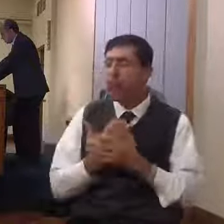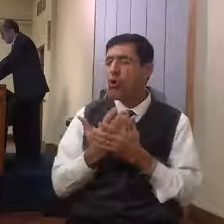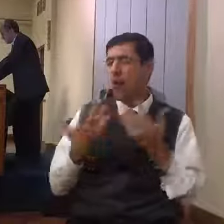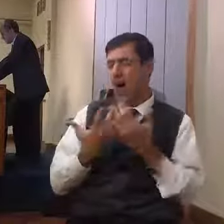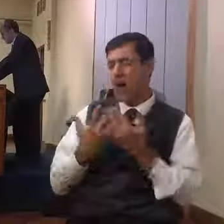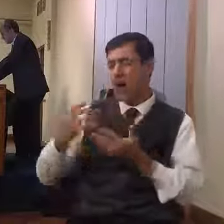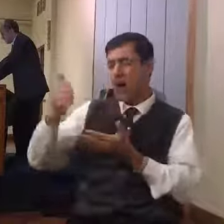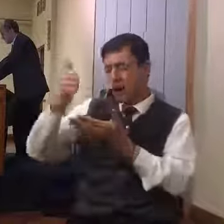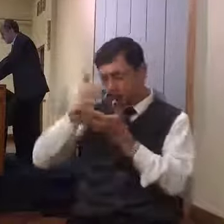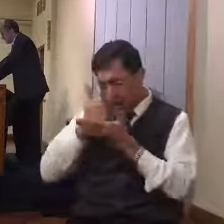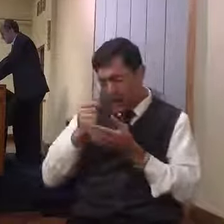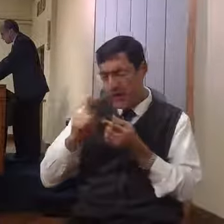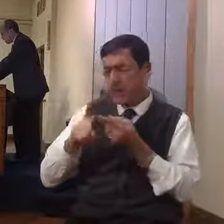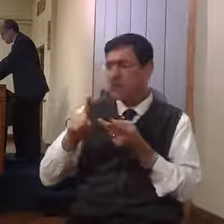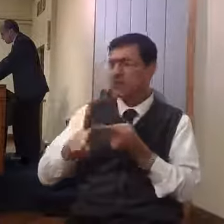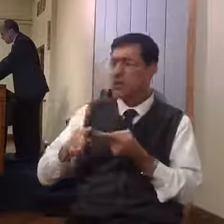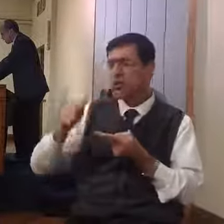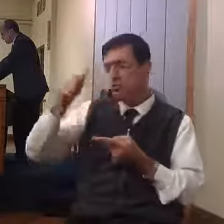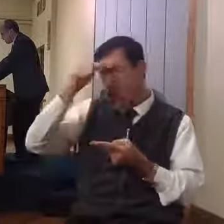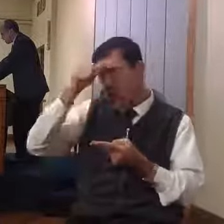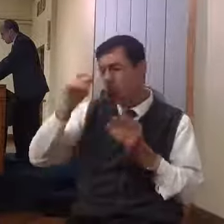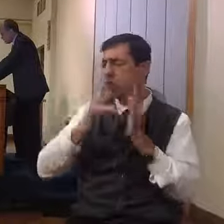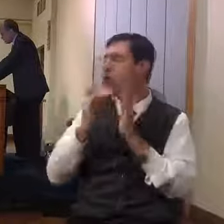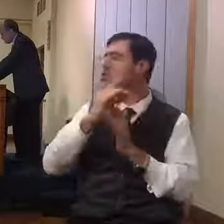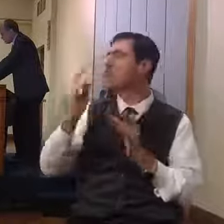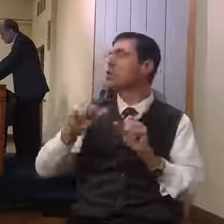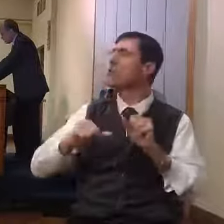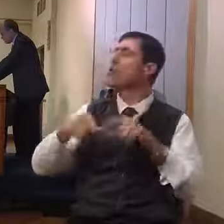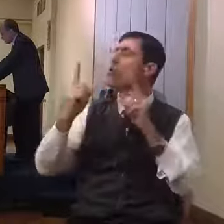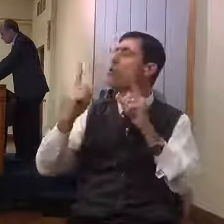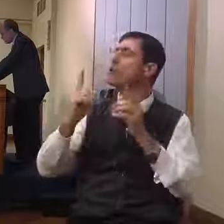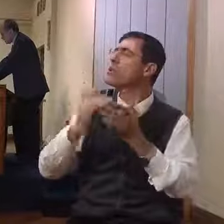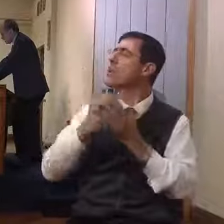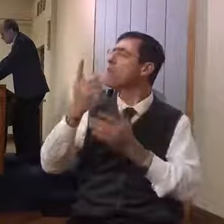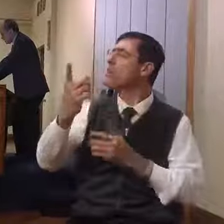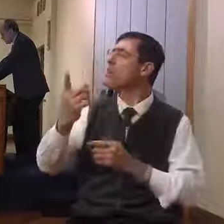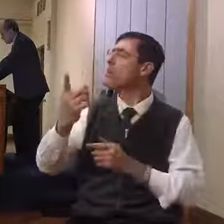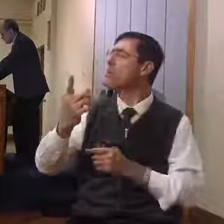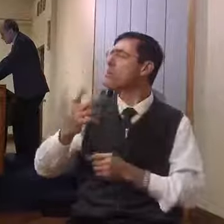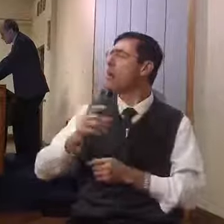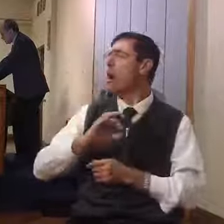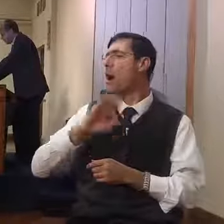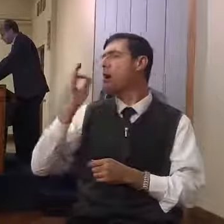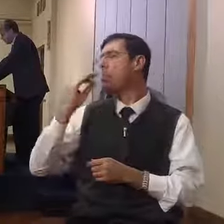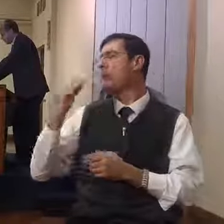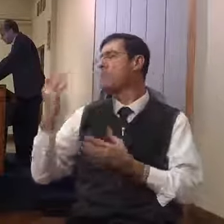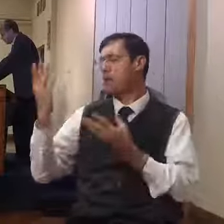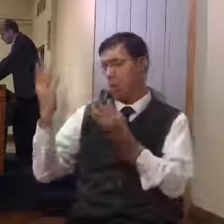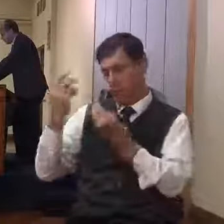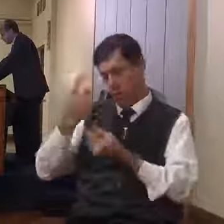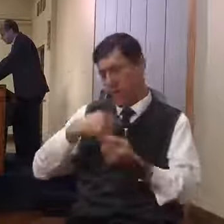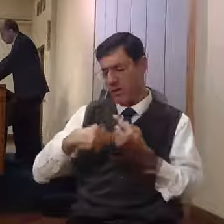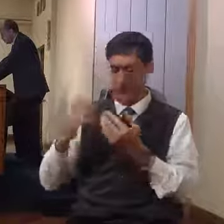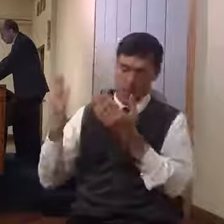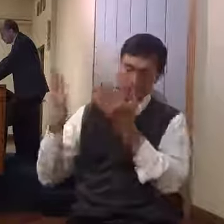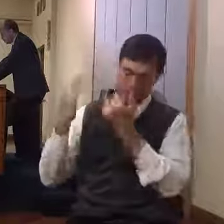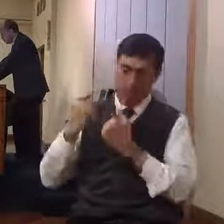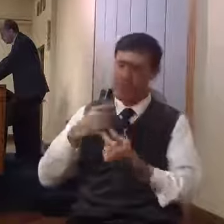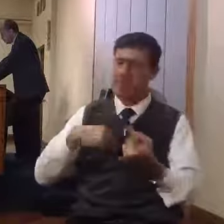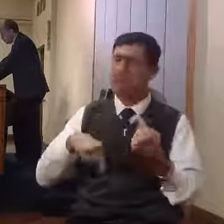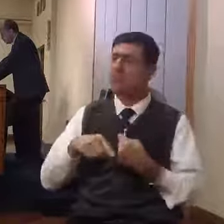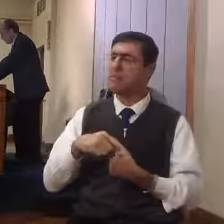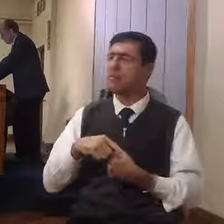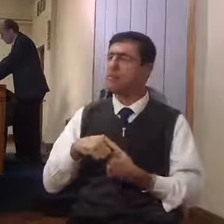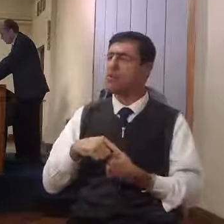and Savior, the Lord Jesus Christ. Lord, visit us, bless us together. May this Bible study fit be to